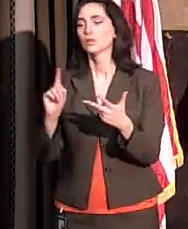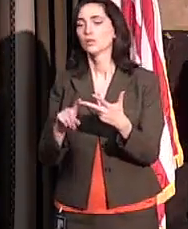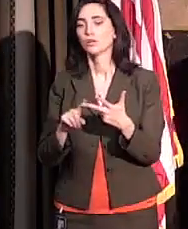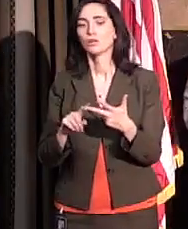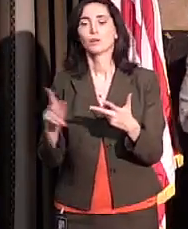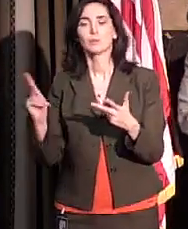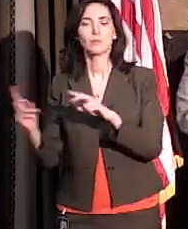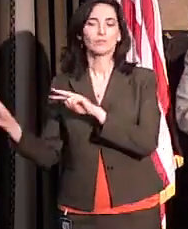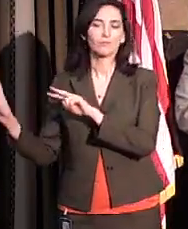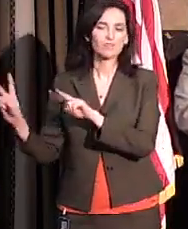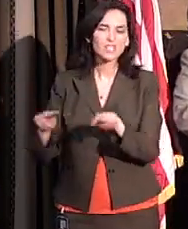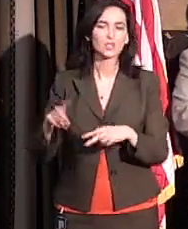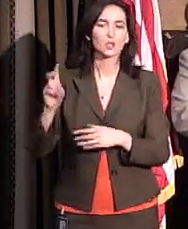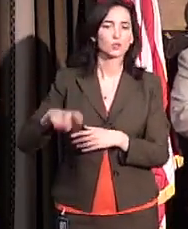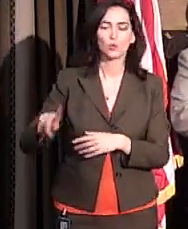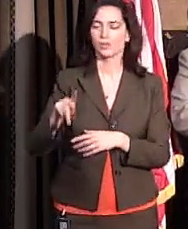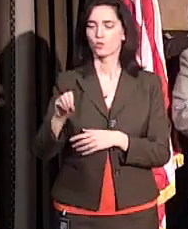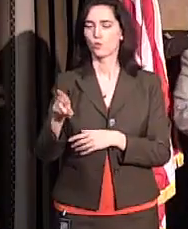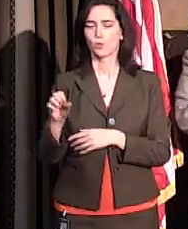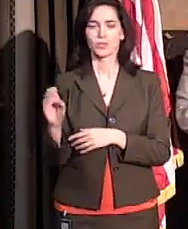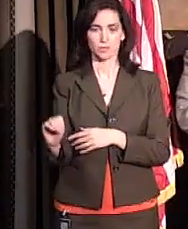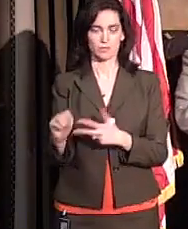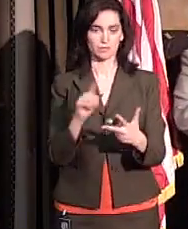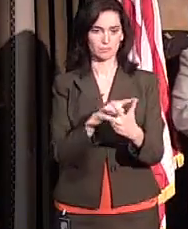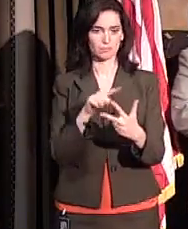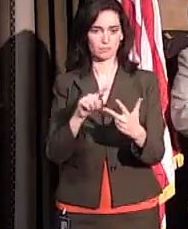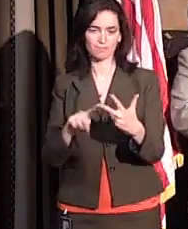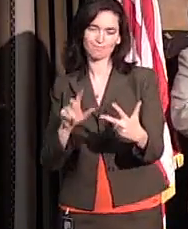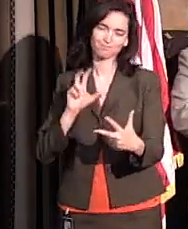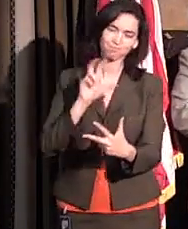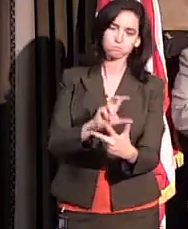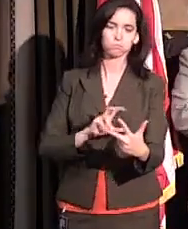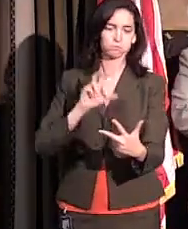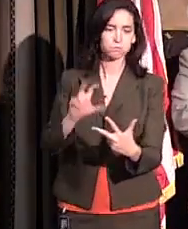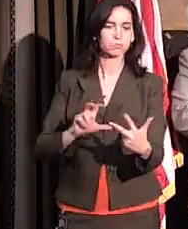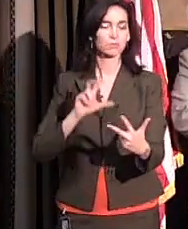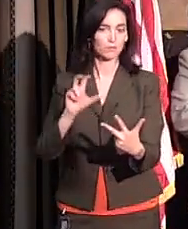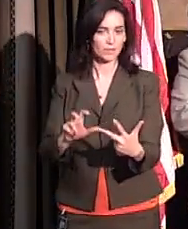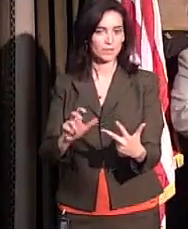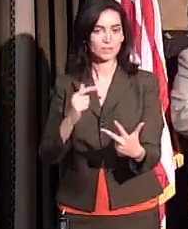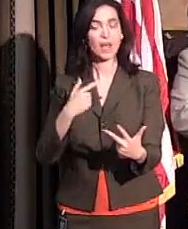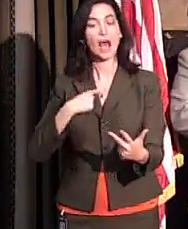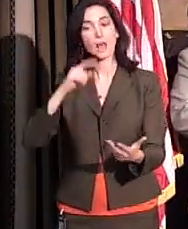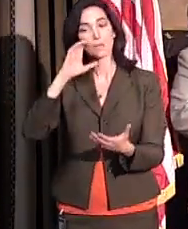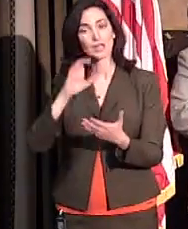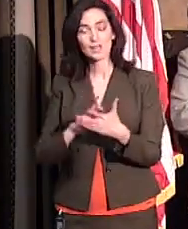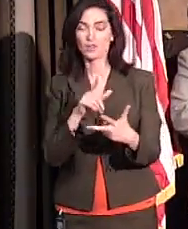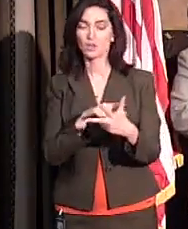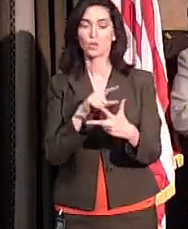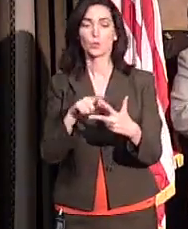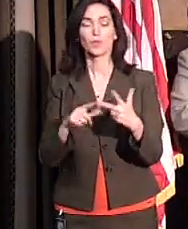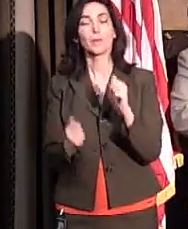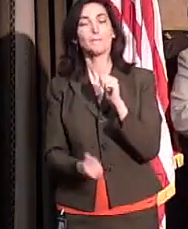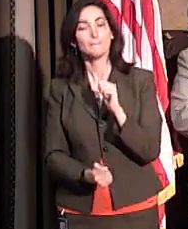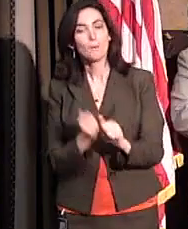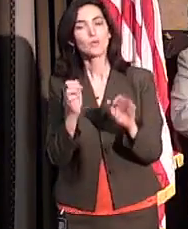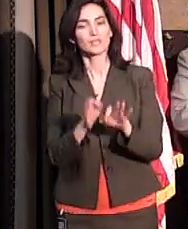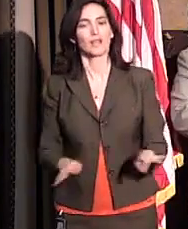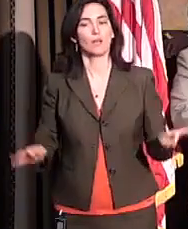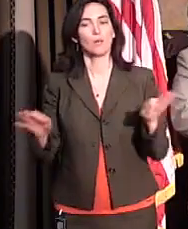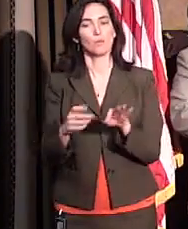tourism. It is my belief that these are the three most important things that we can do